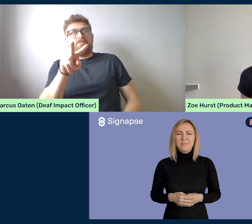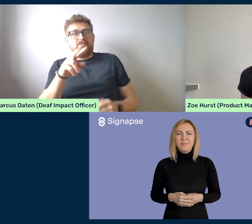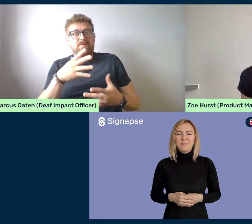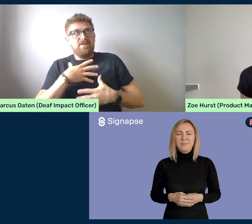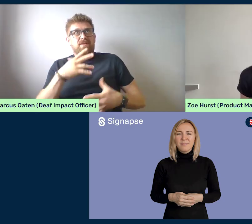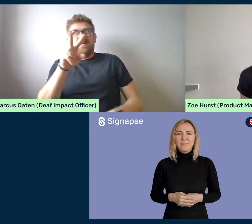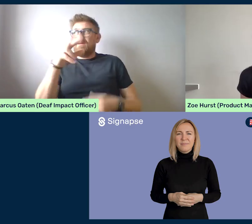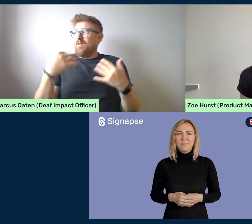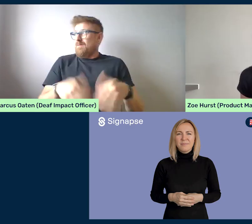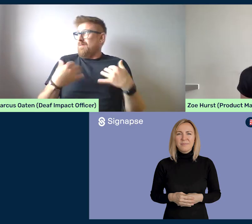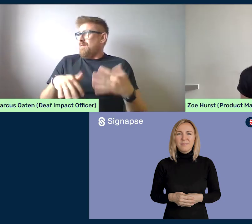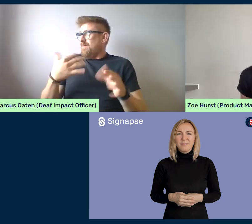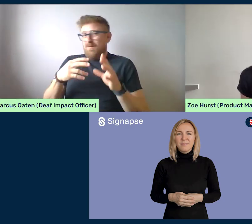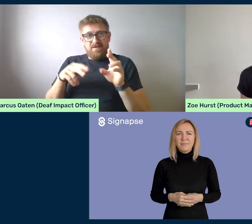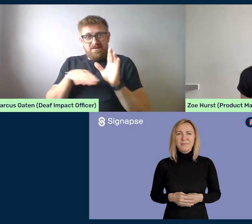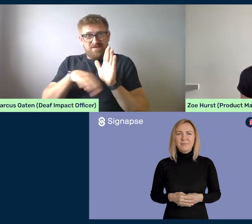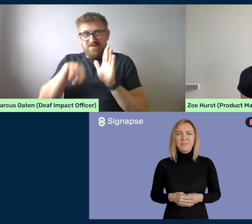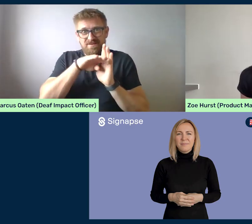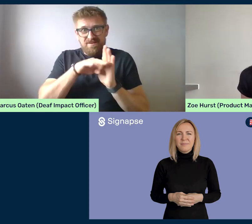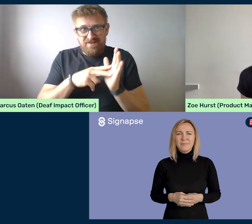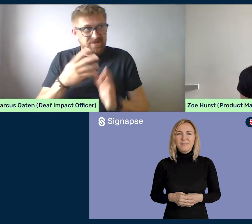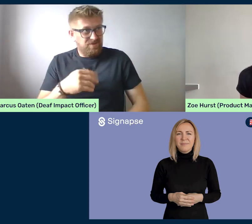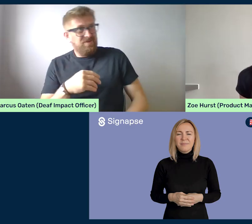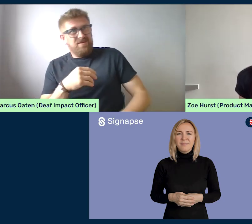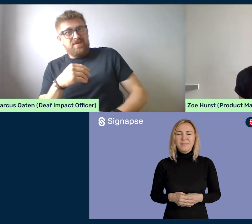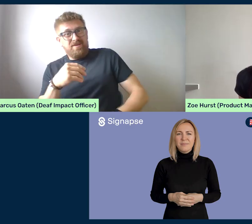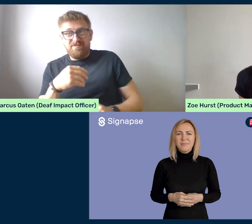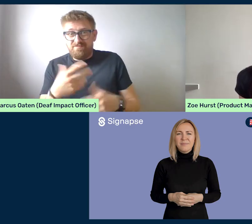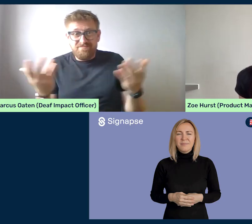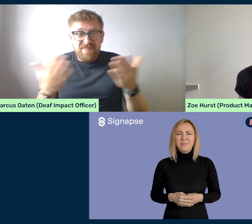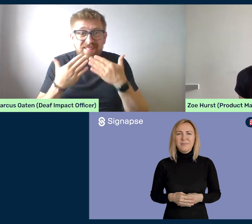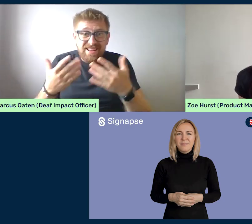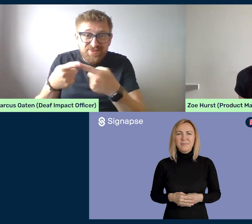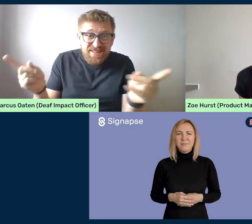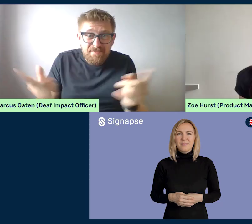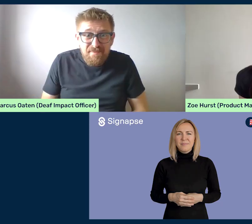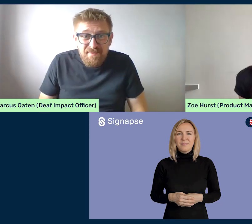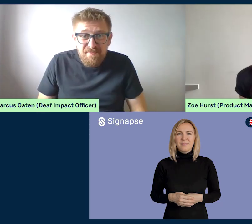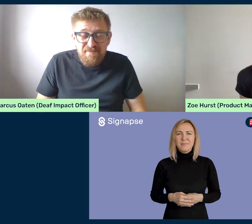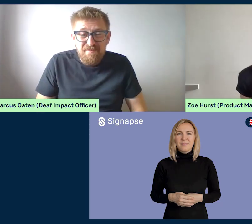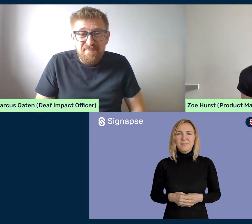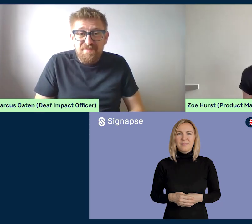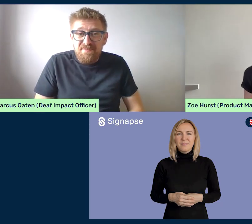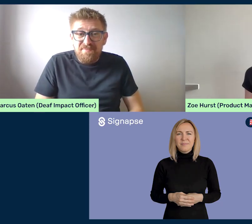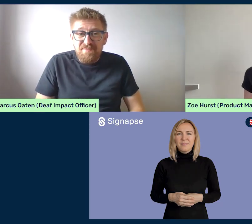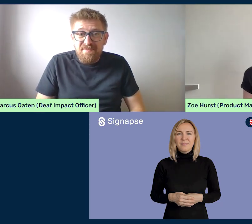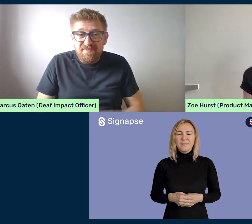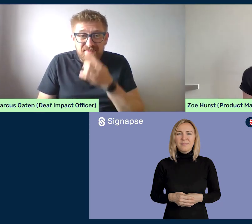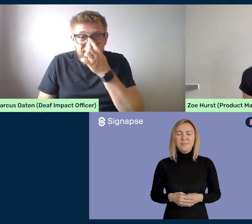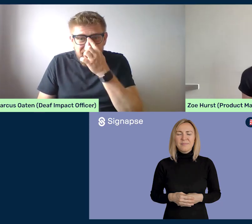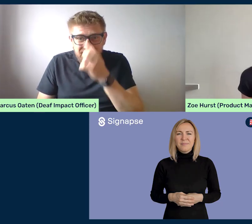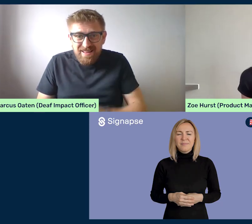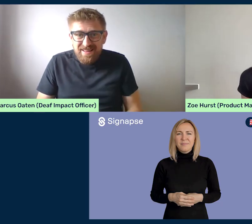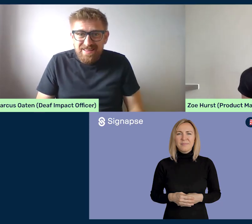involved. And it's like you say, sometimes the shock people, it's nice seeing that kind of surprise